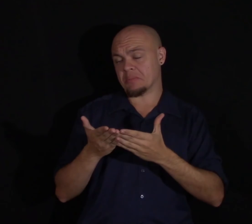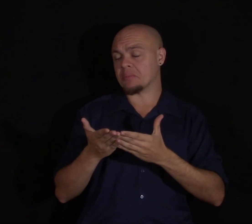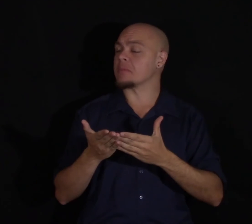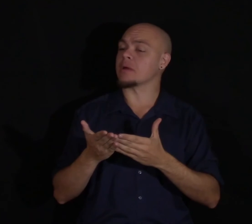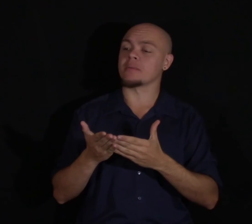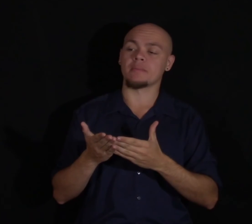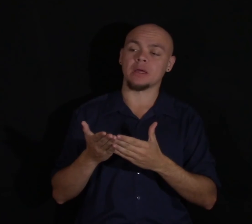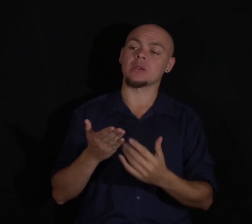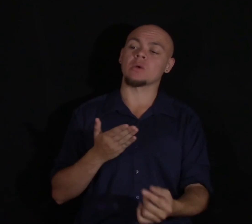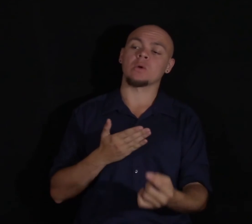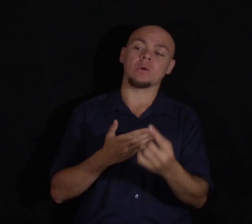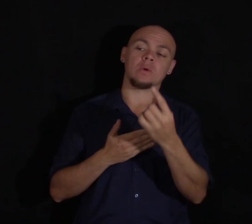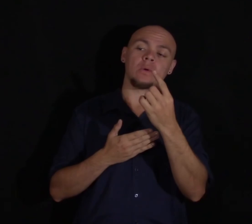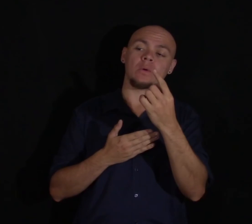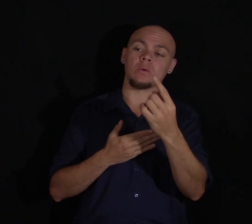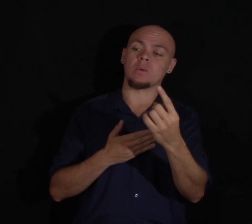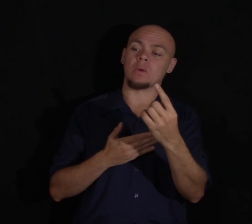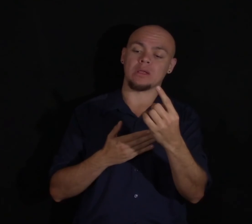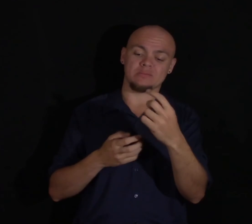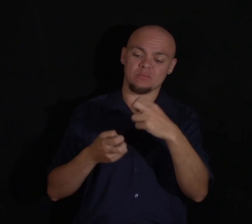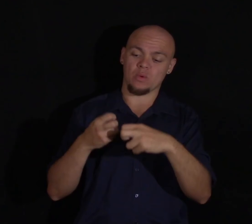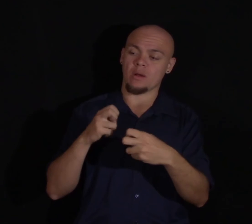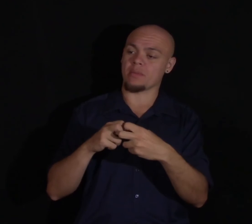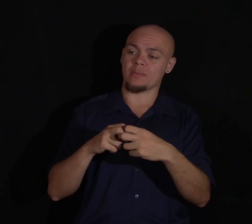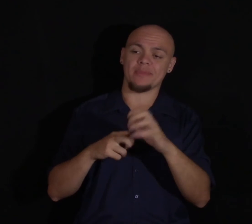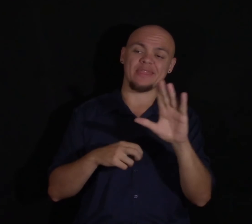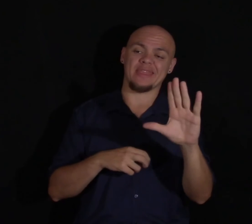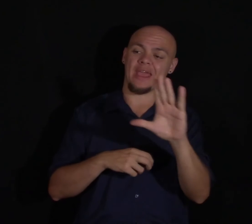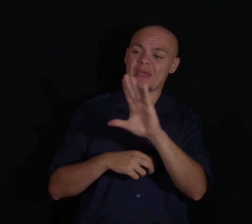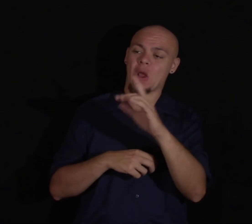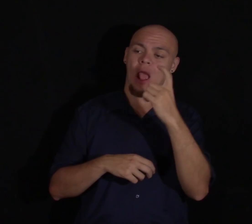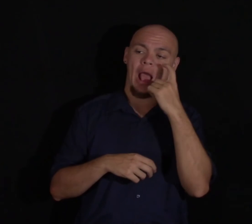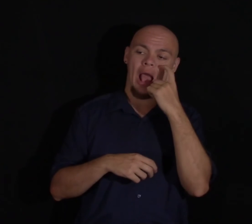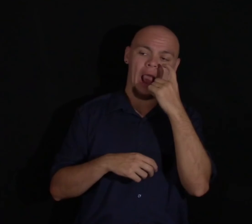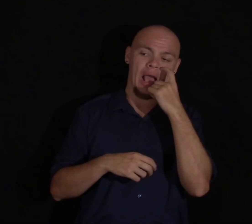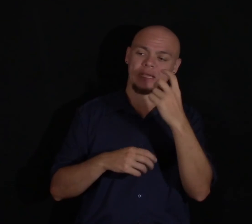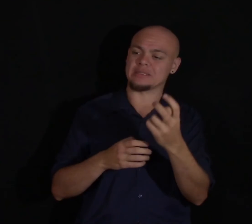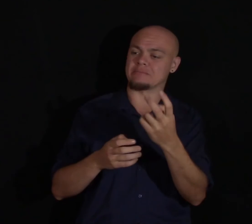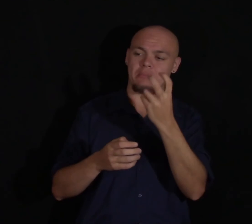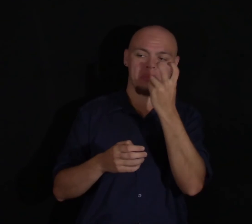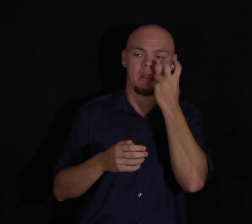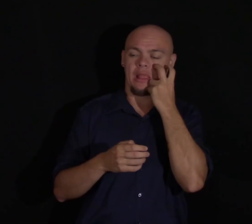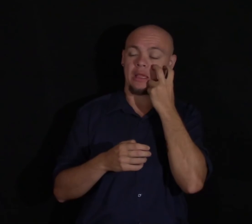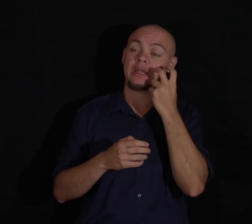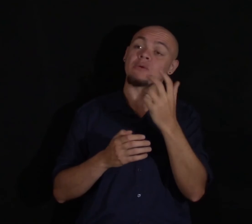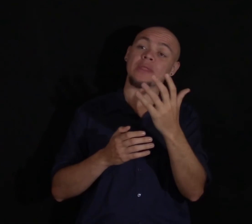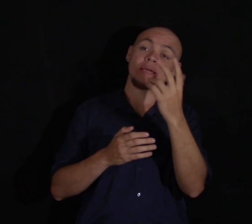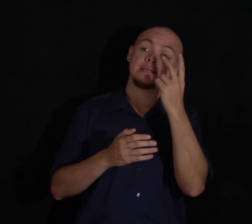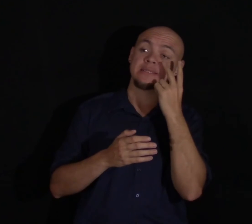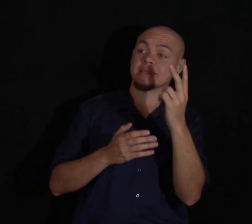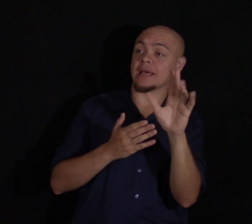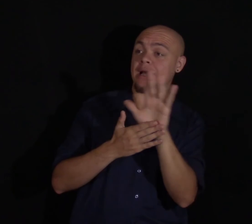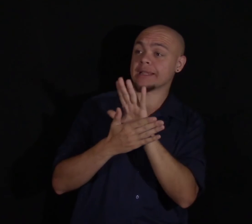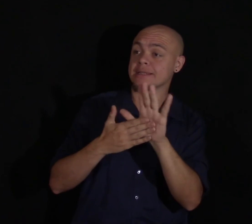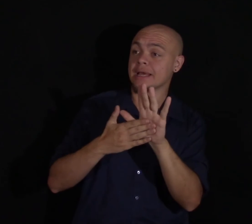prejudice clouds their eyes, and where they ought to see a feeling and kind friend, they behold only